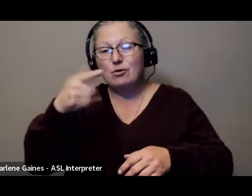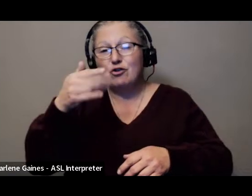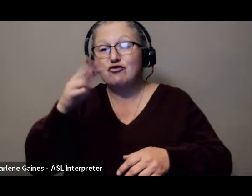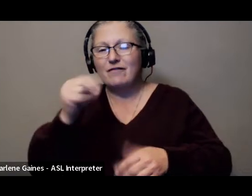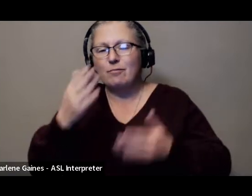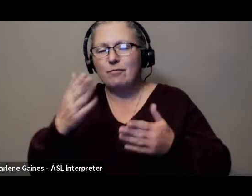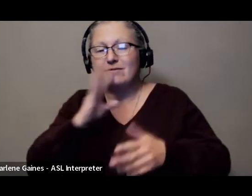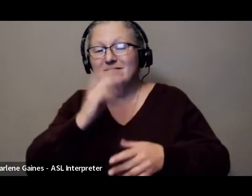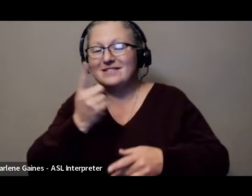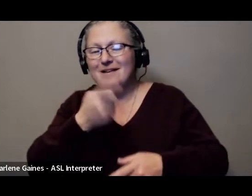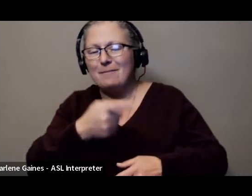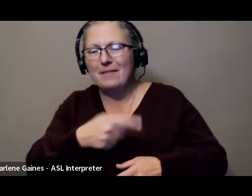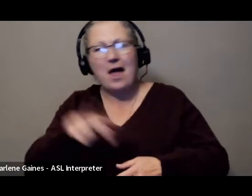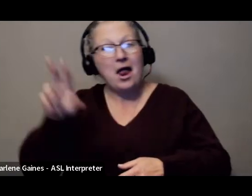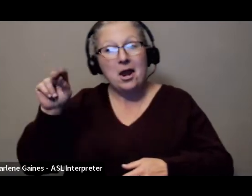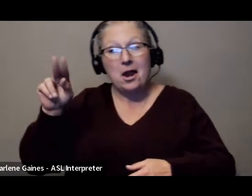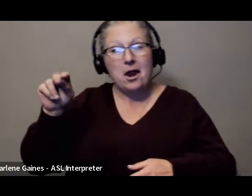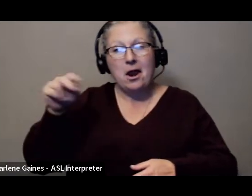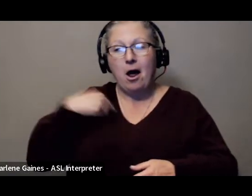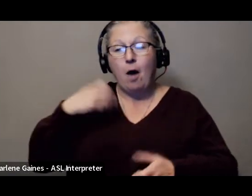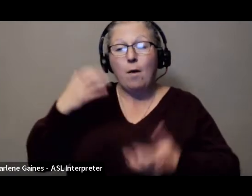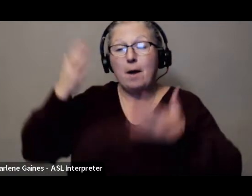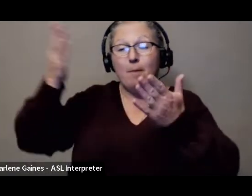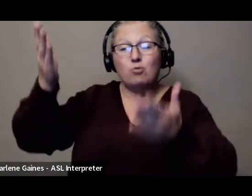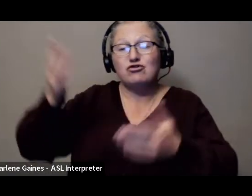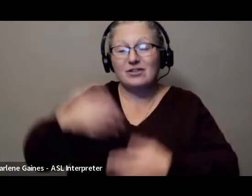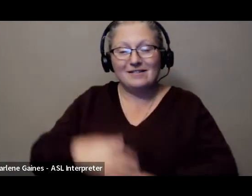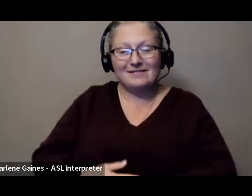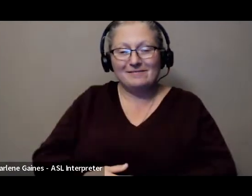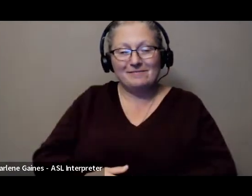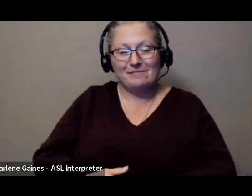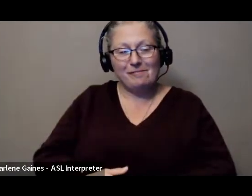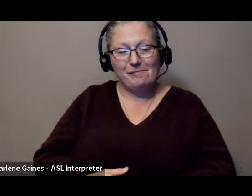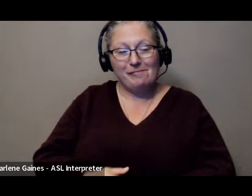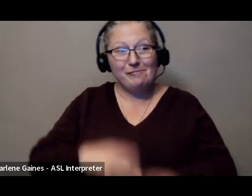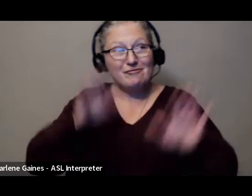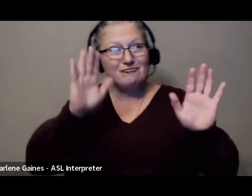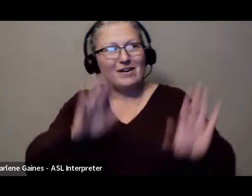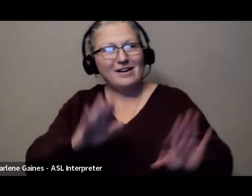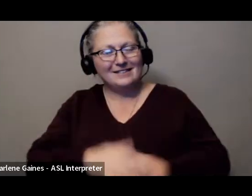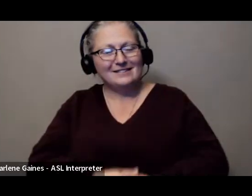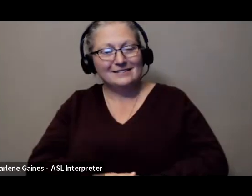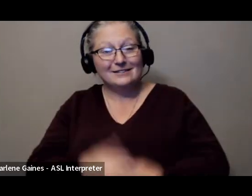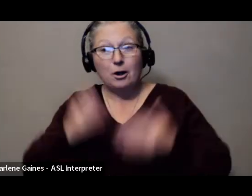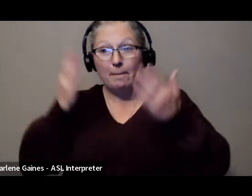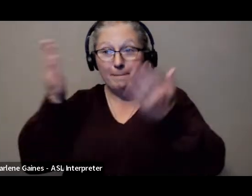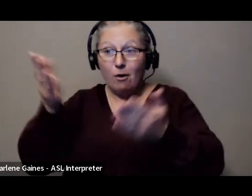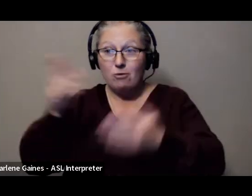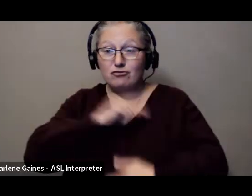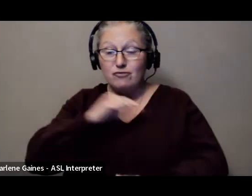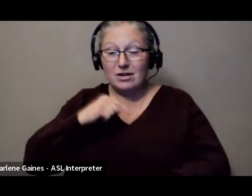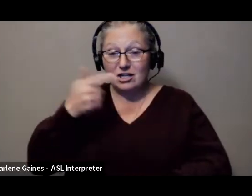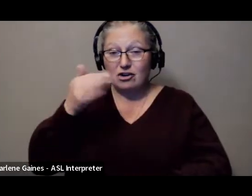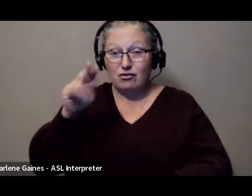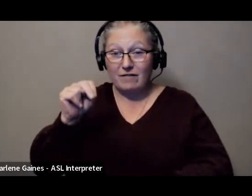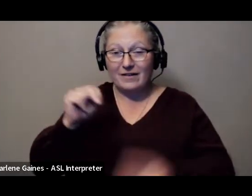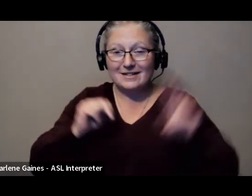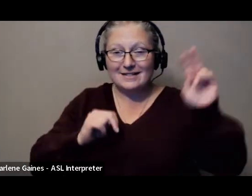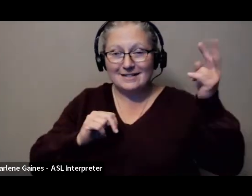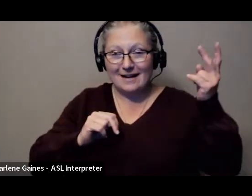say. No, I'm going to make a motion. Great. Motion by trustee Griffin.